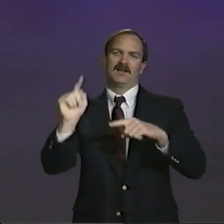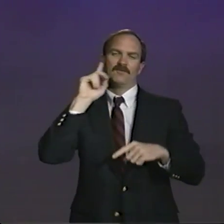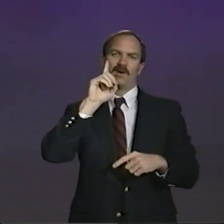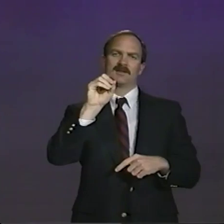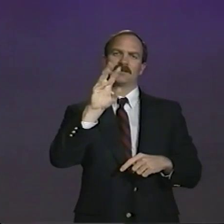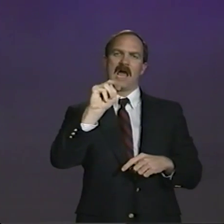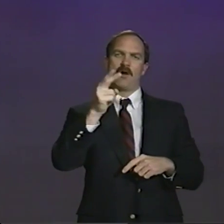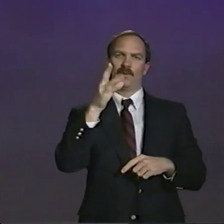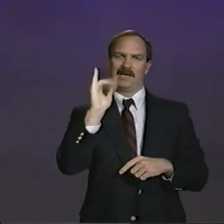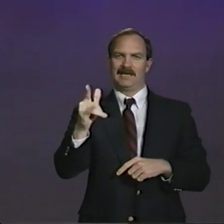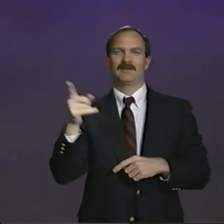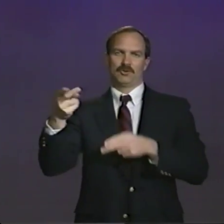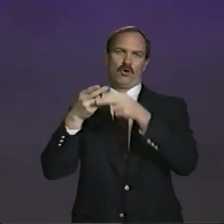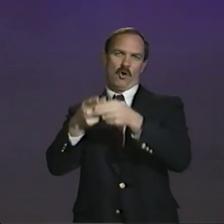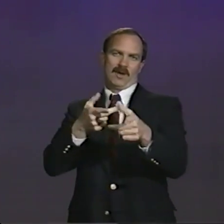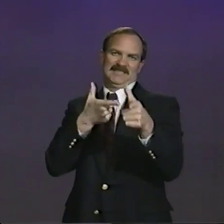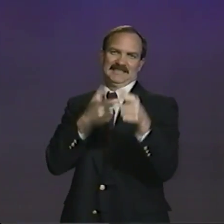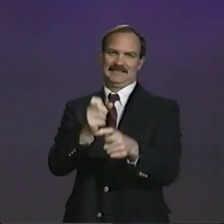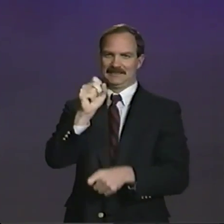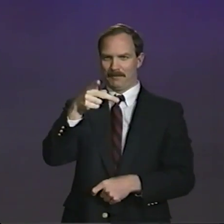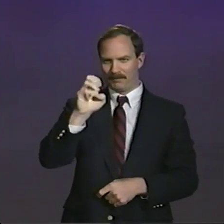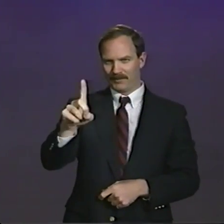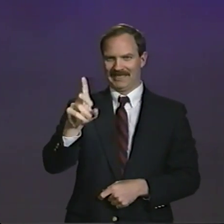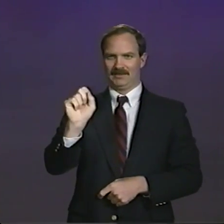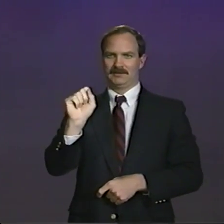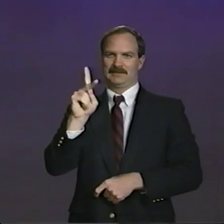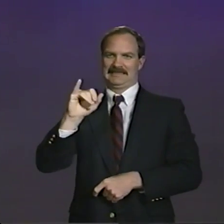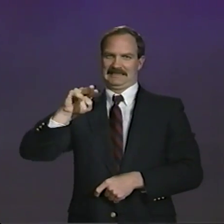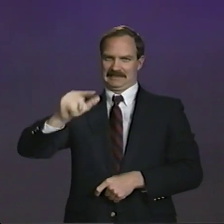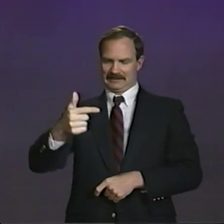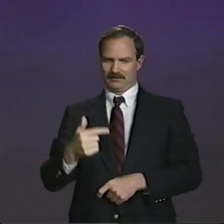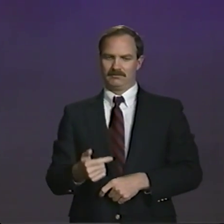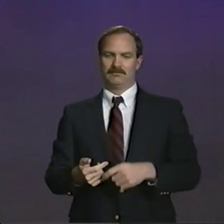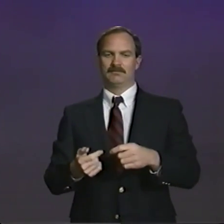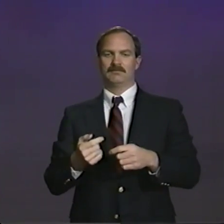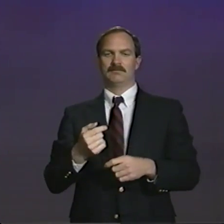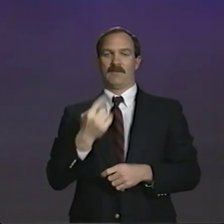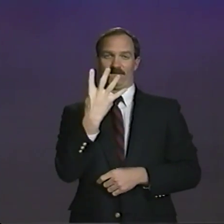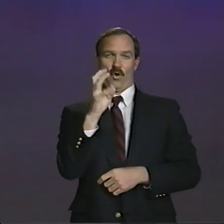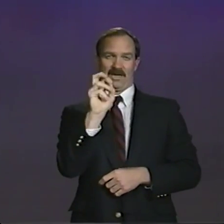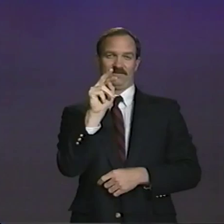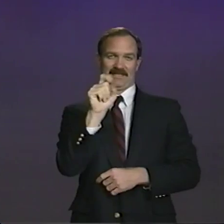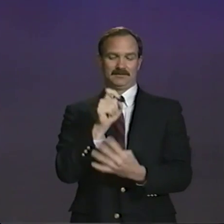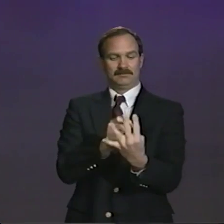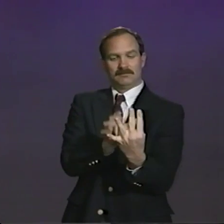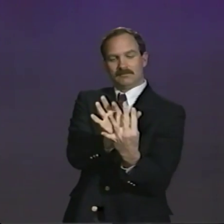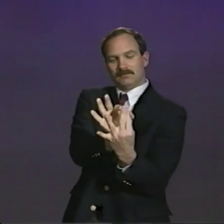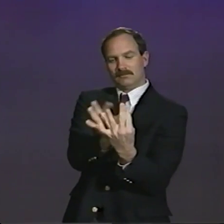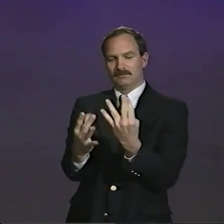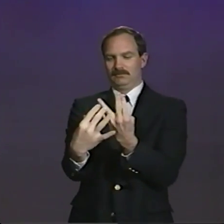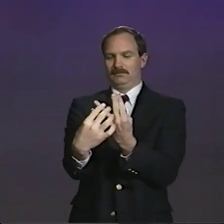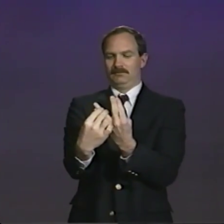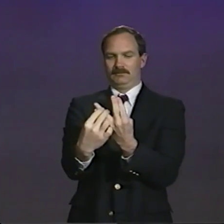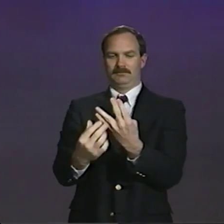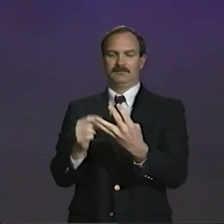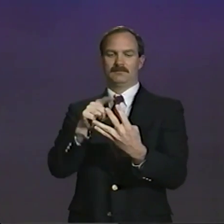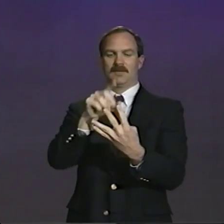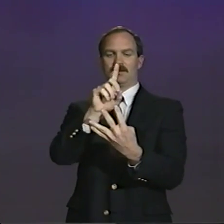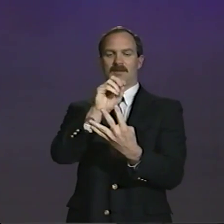those are the 3 days required for the downhill, which comes under the category of speed skiing. And that has 4 events, and those